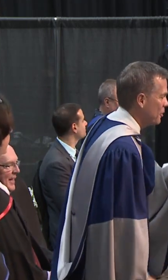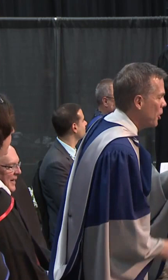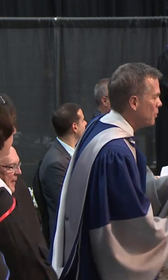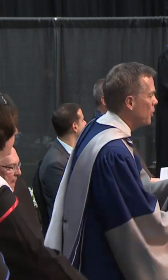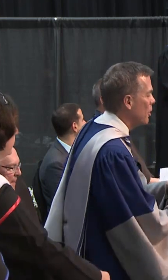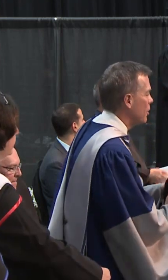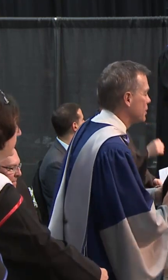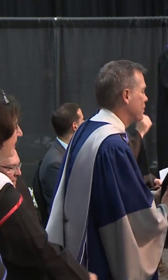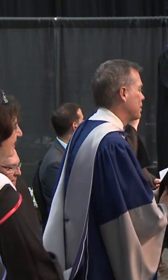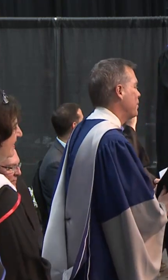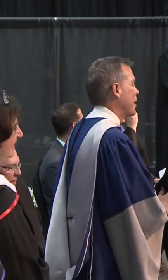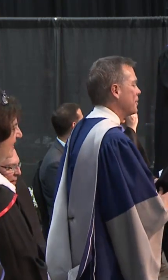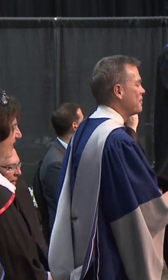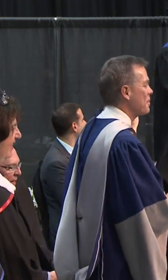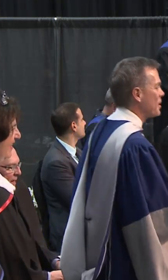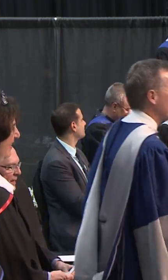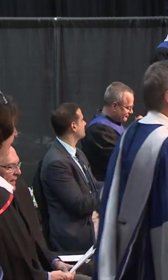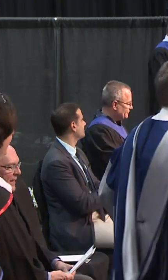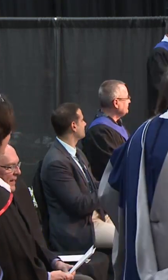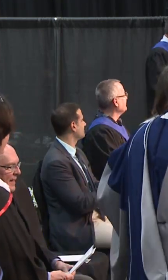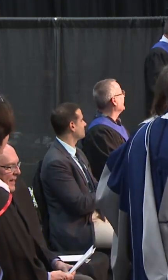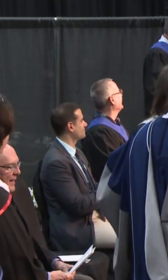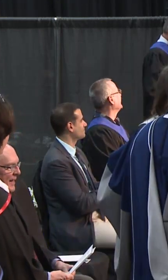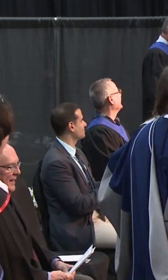With honors, Melissa Brush.